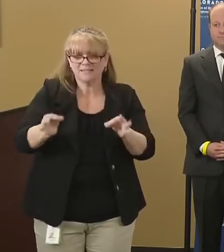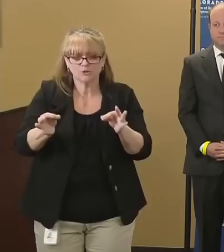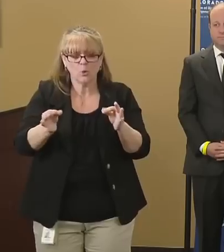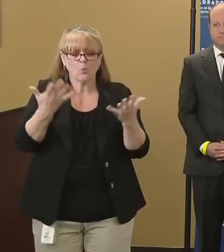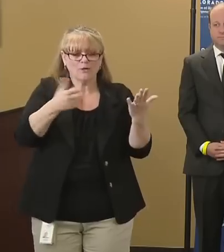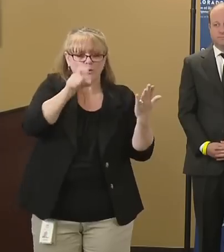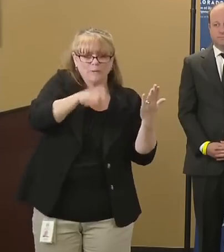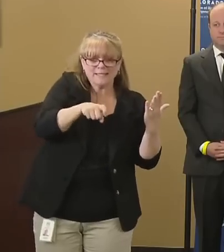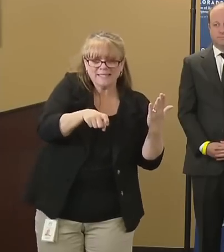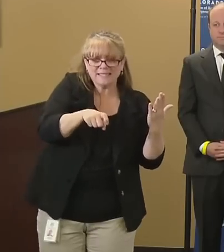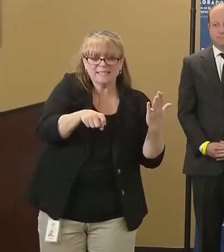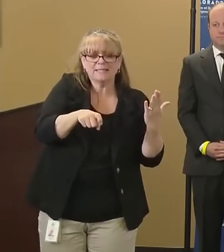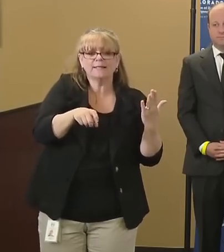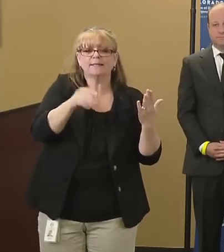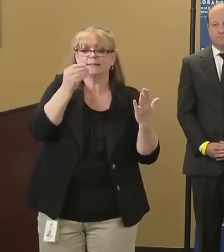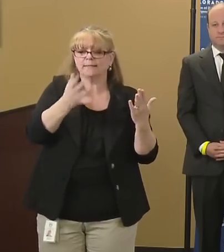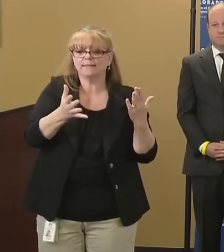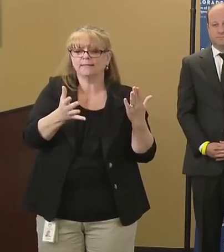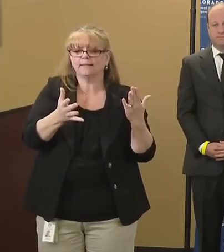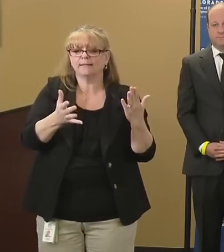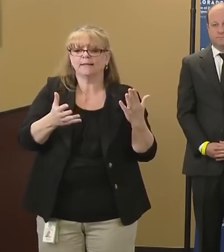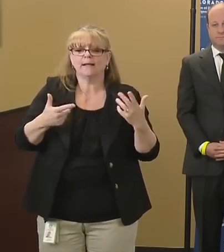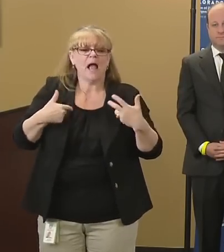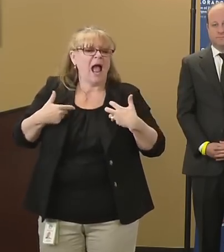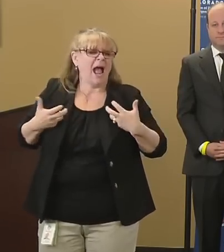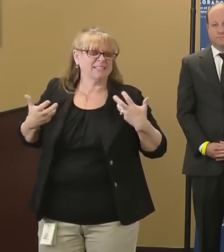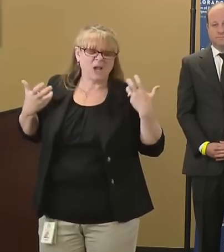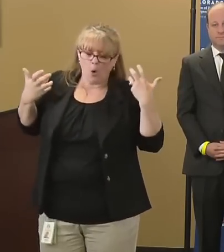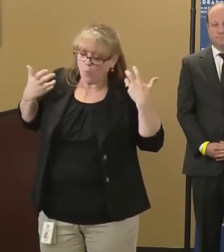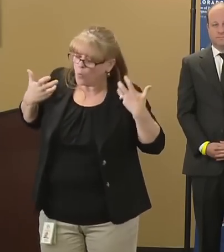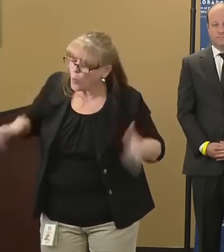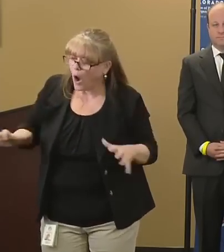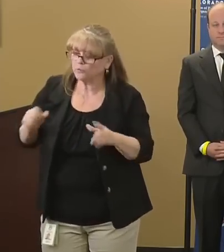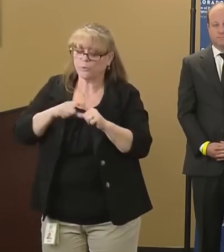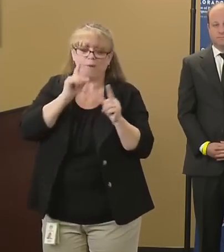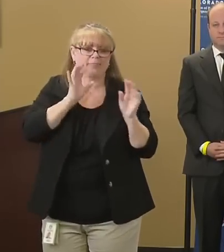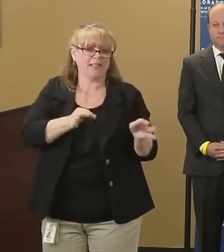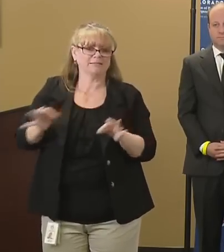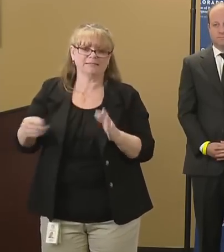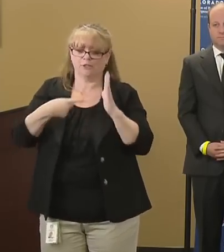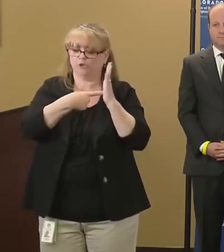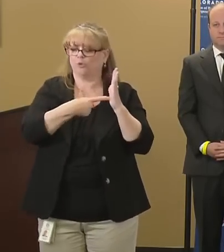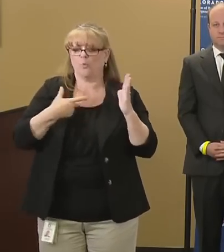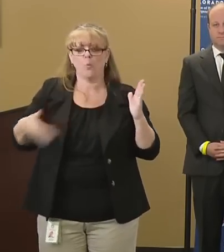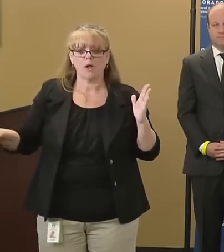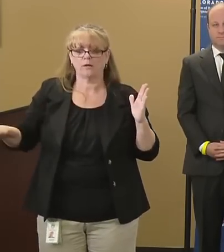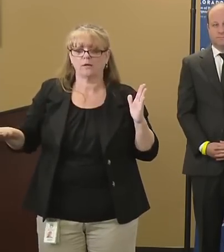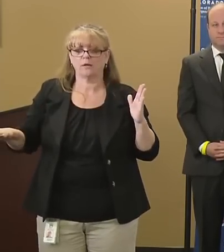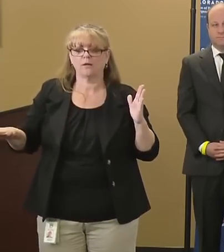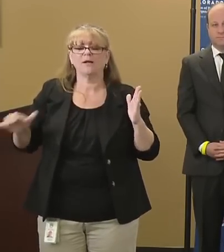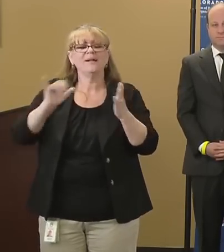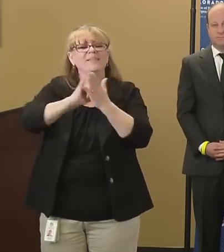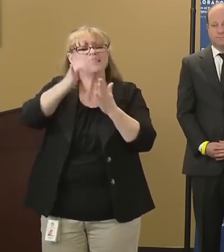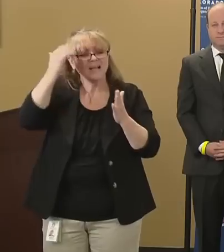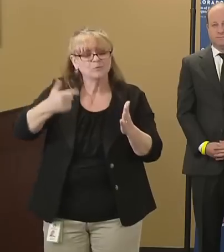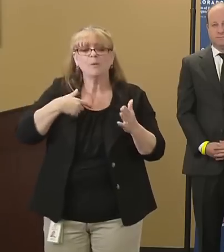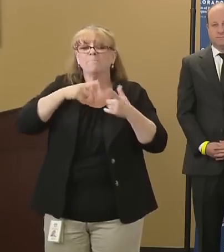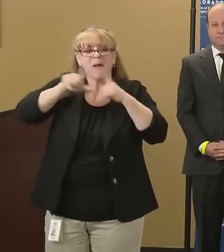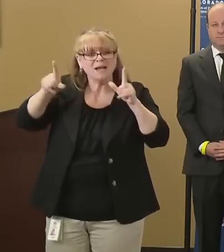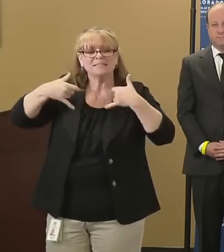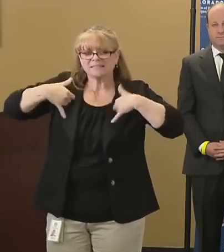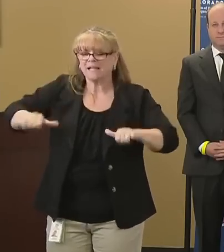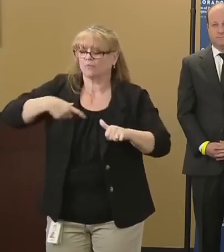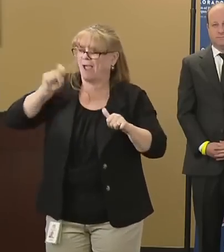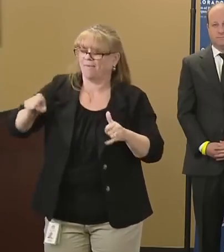nobody wants to go down that road, but it's always good to be prepared, so that if those issues do come up and we have to make